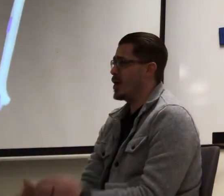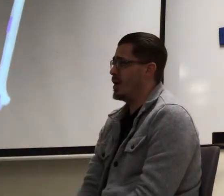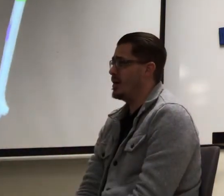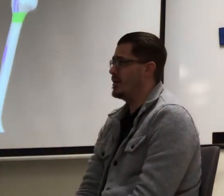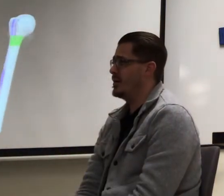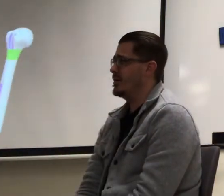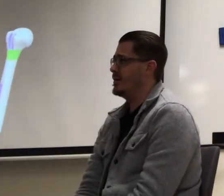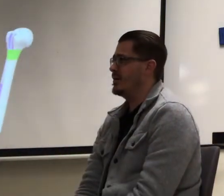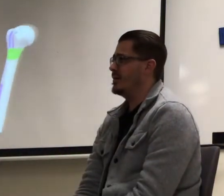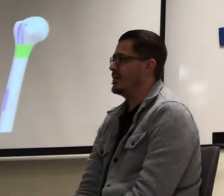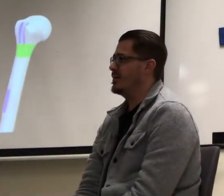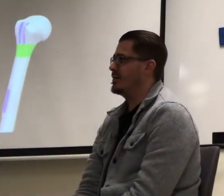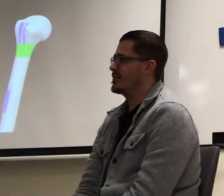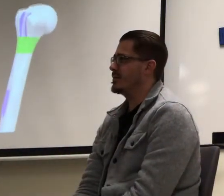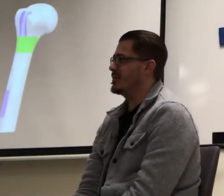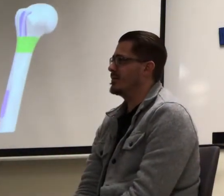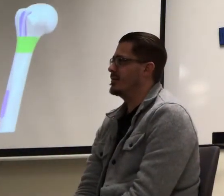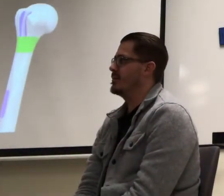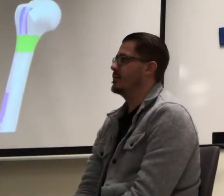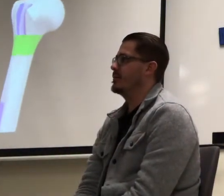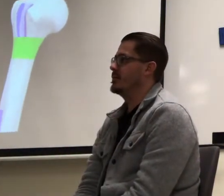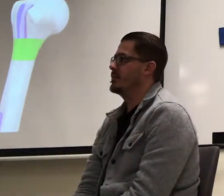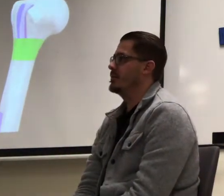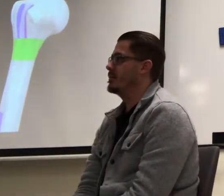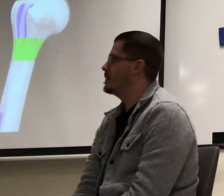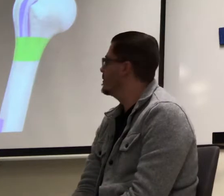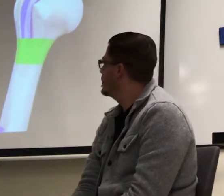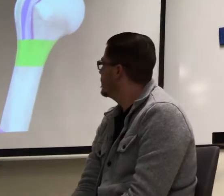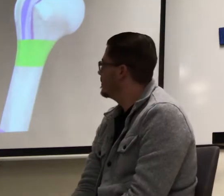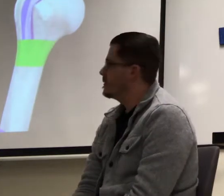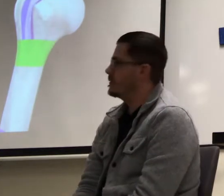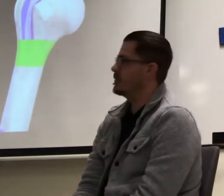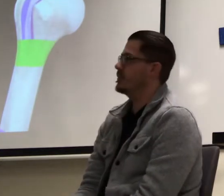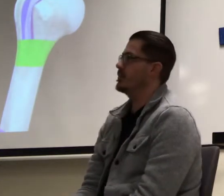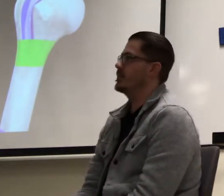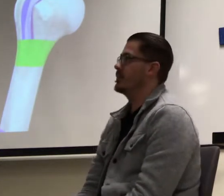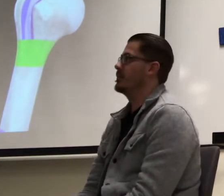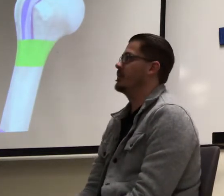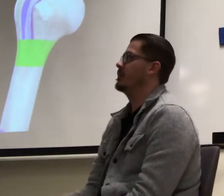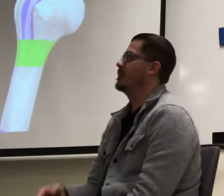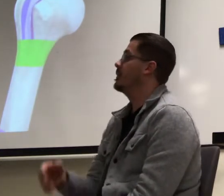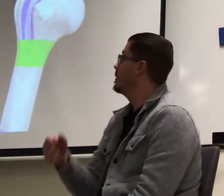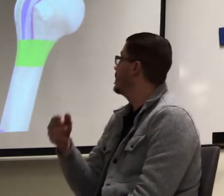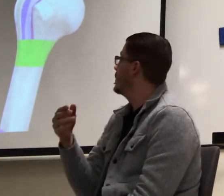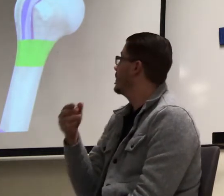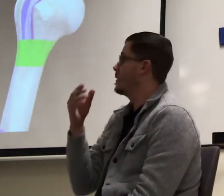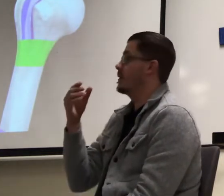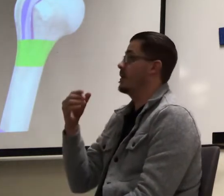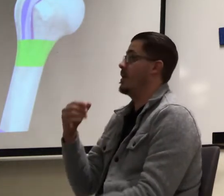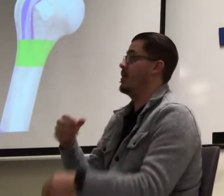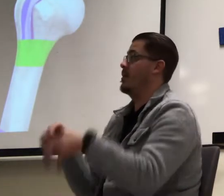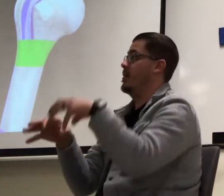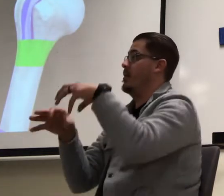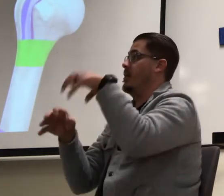What I've highlighted now in green, it's the second neck of the humerus. It's called the surgical neck.